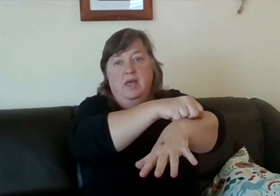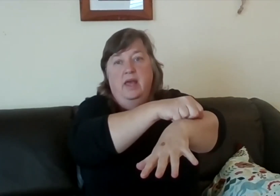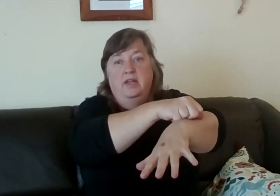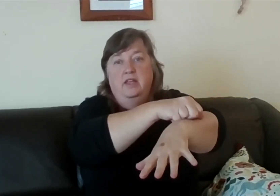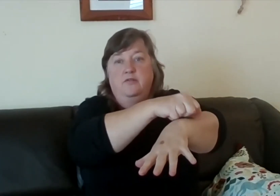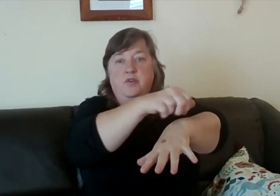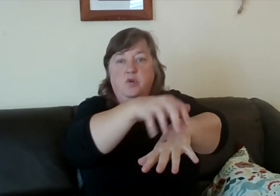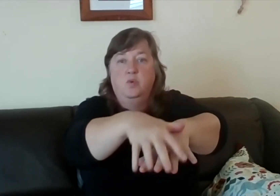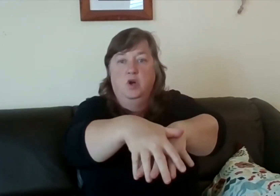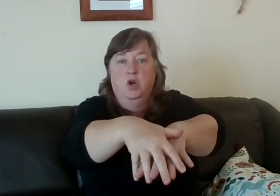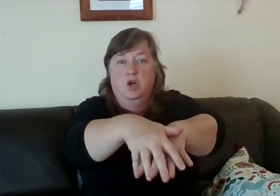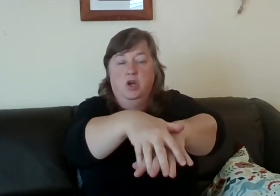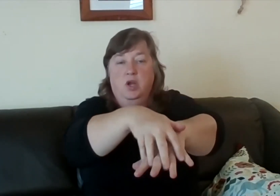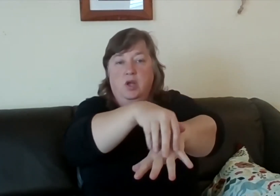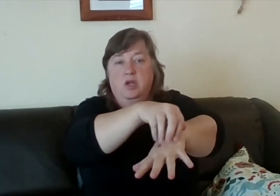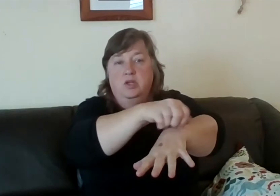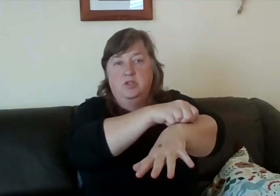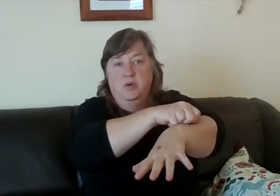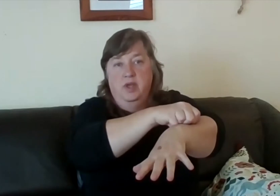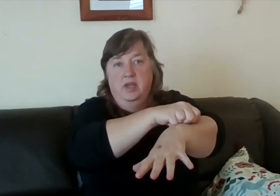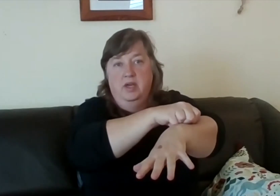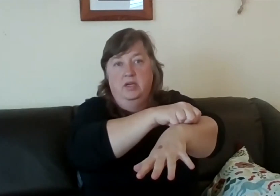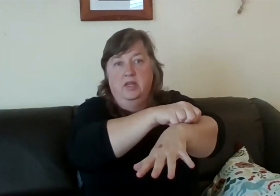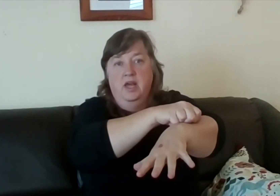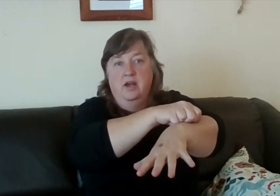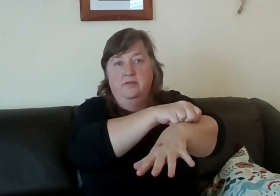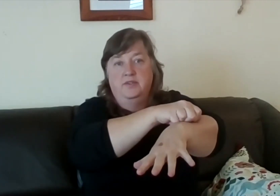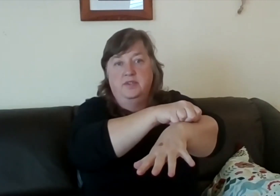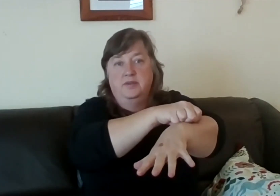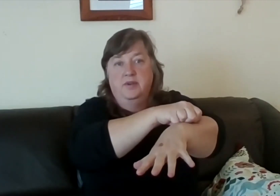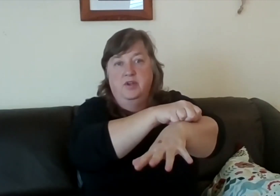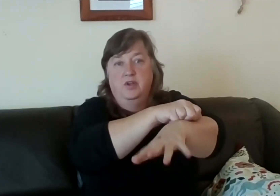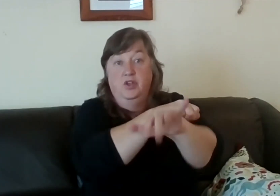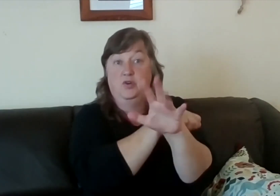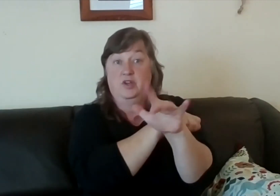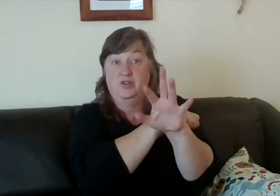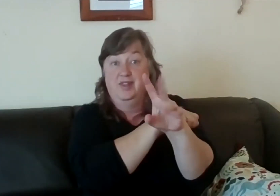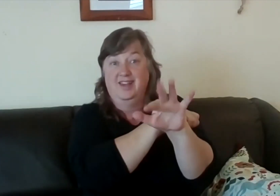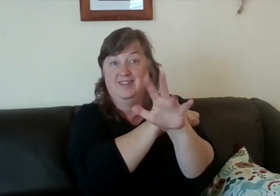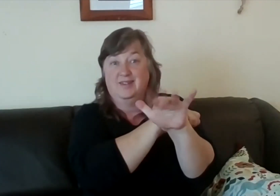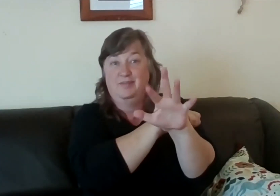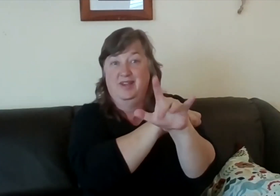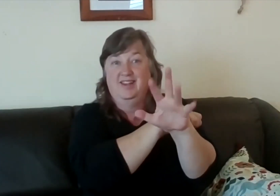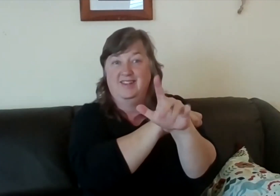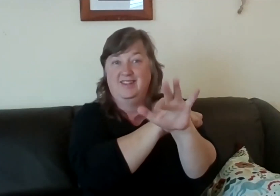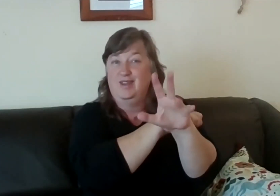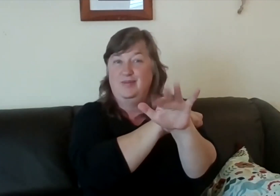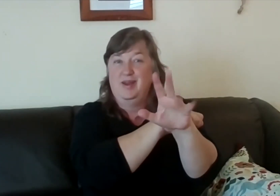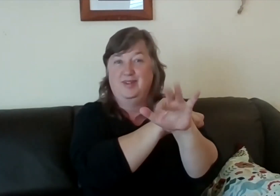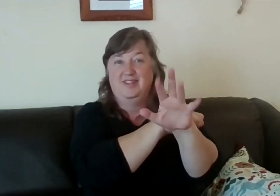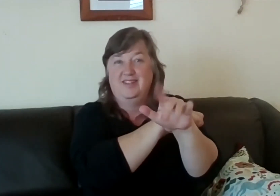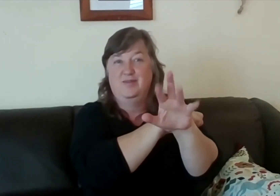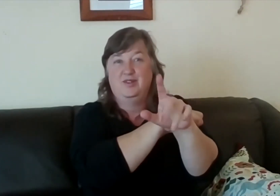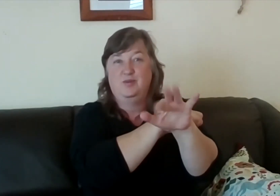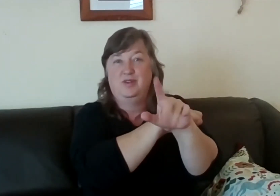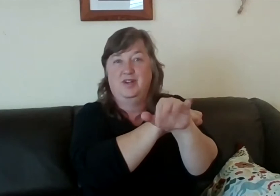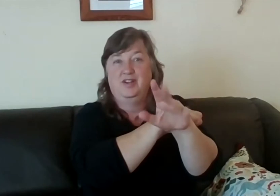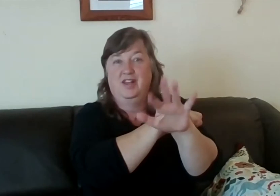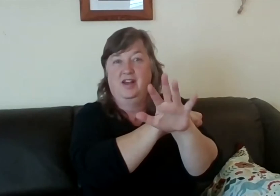And if you were doing gloves, you could do this because you'd be able to see once you put on your gloves,